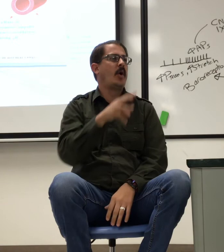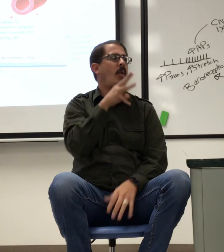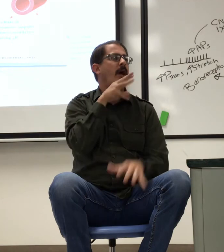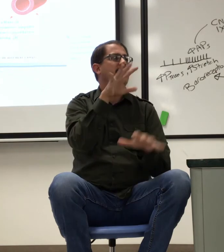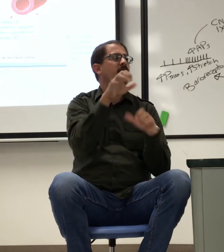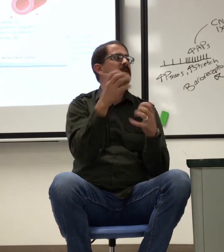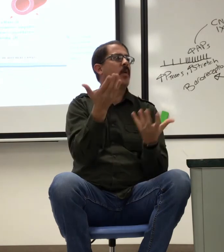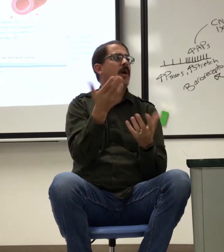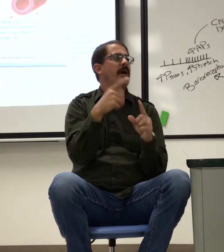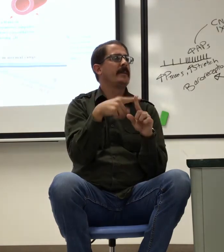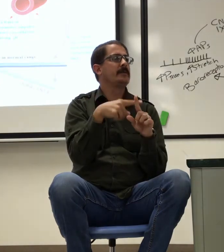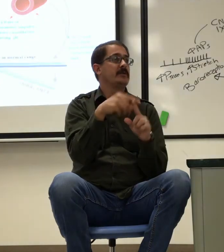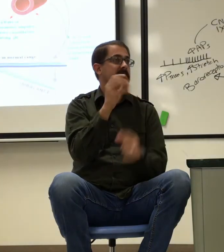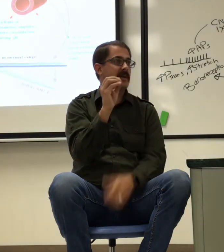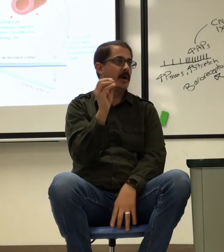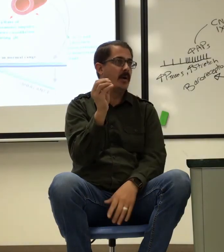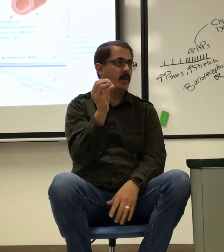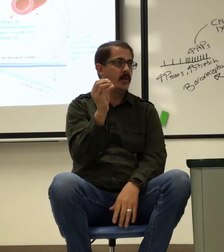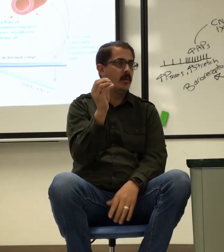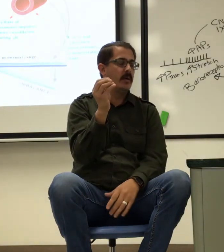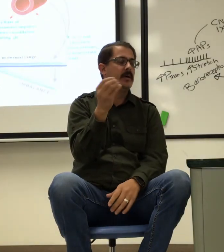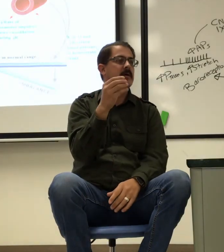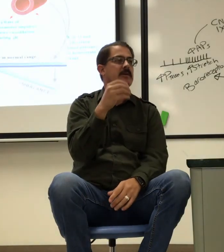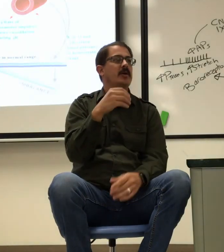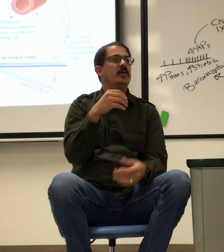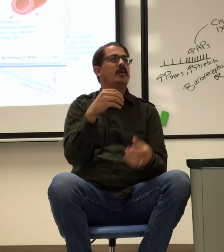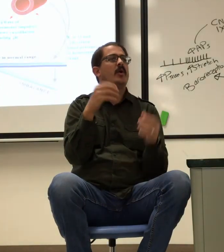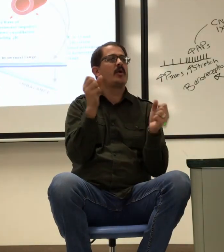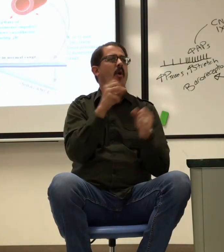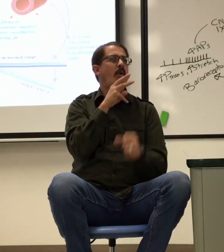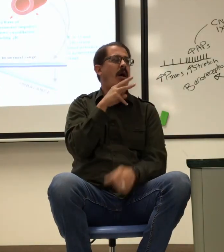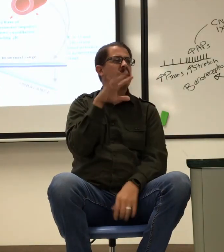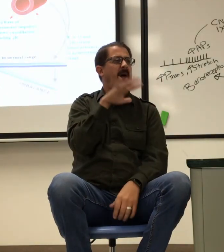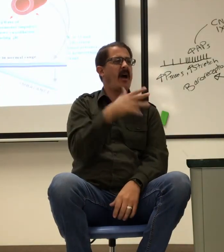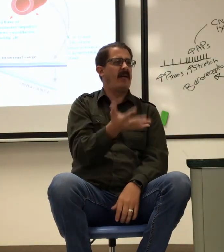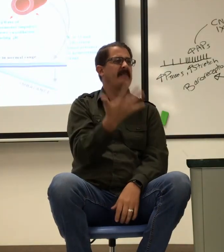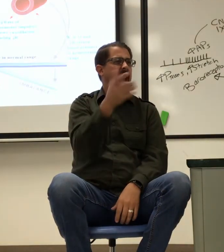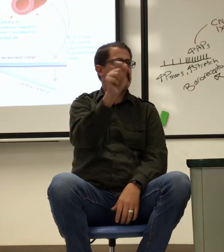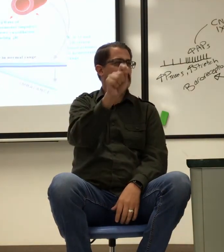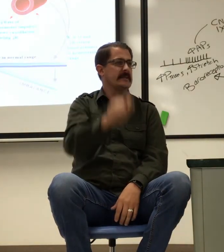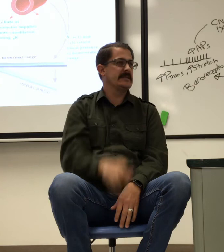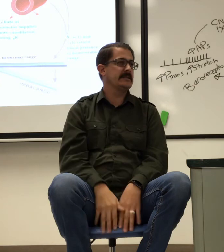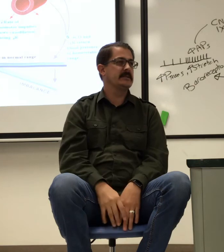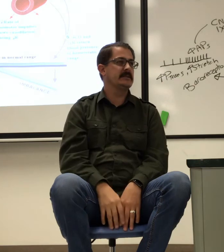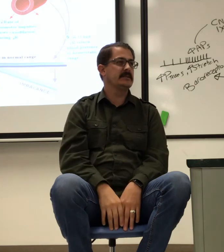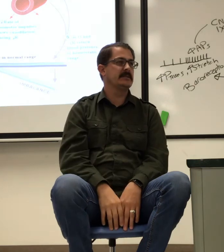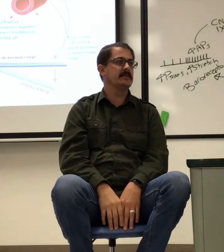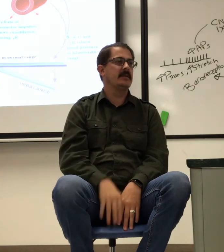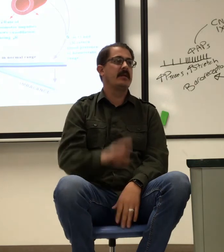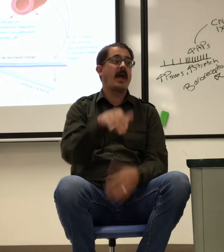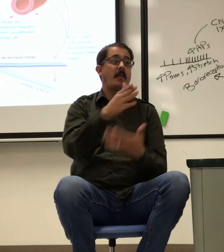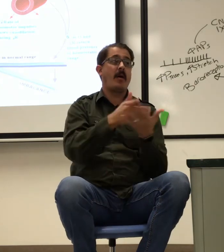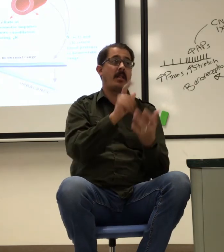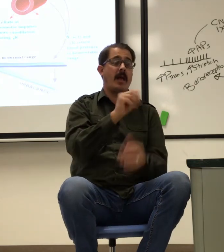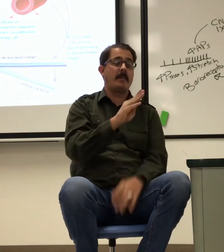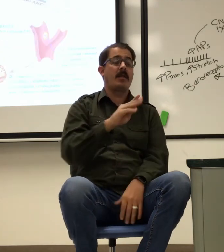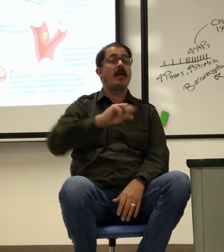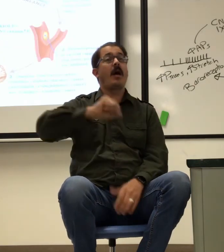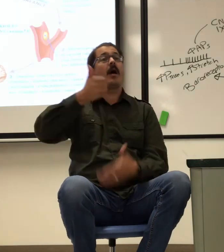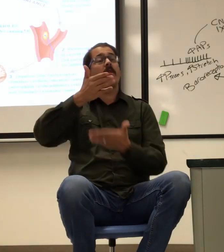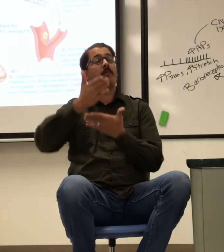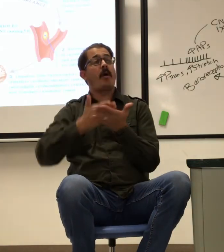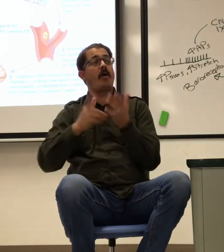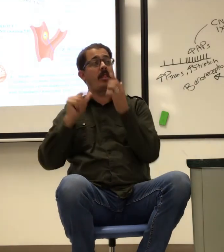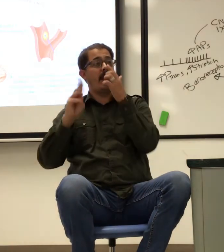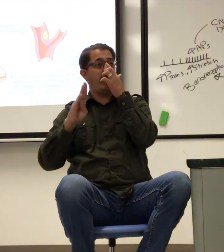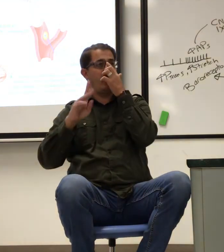at? 0. So cold slushy water is about like 5 degrees centigrade. So that's that part of the lab. The other part of the lab